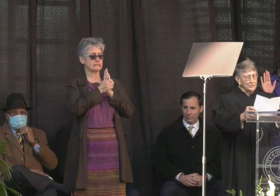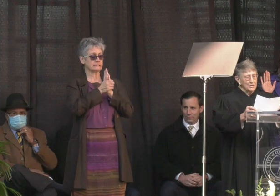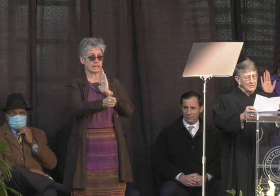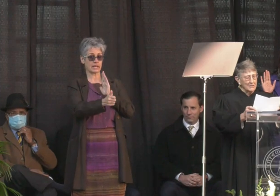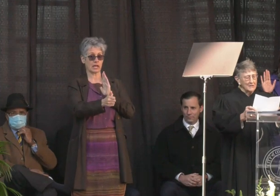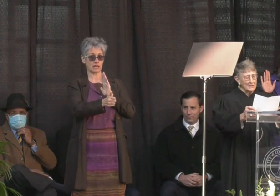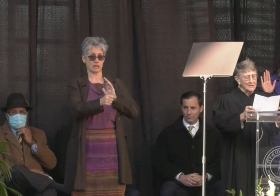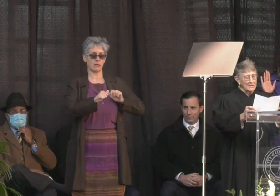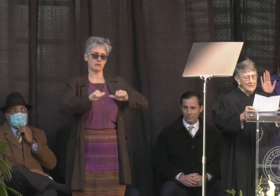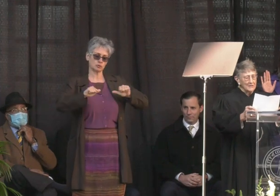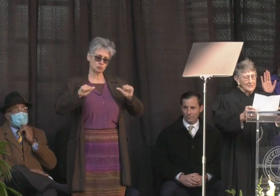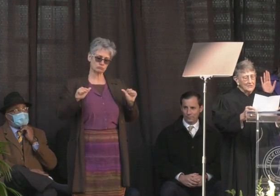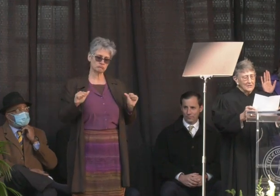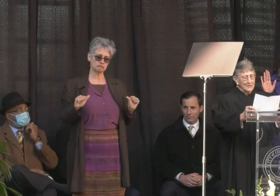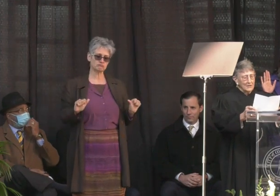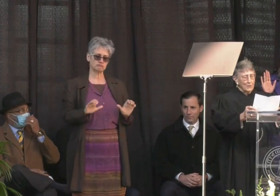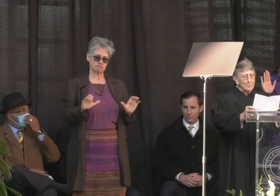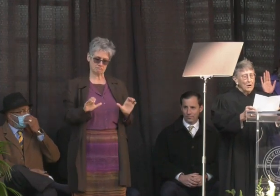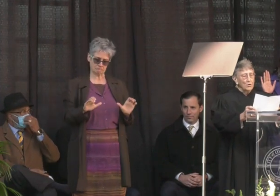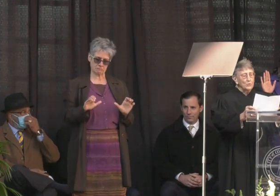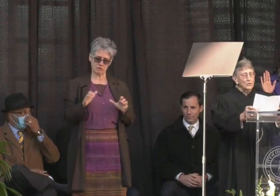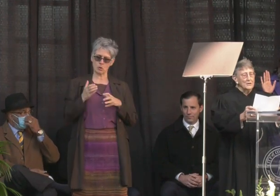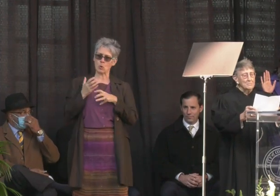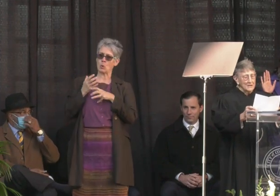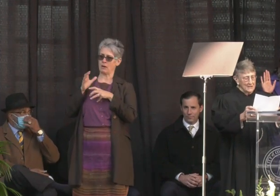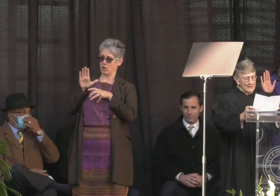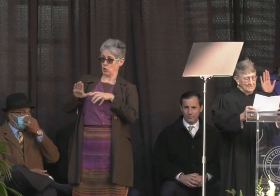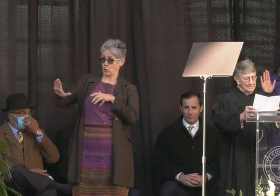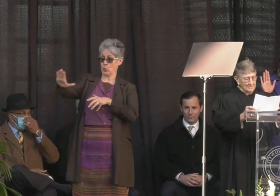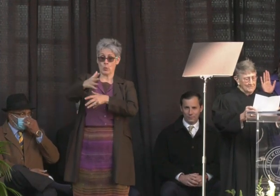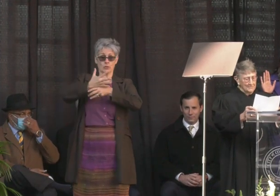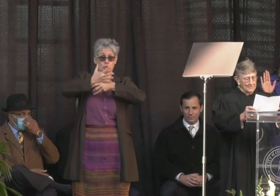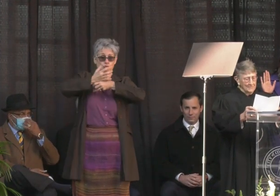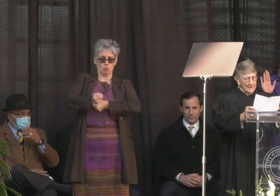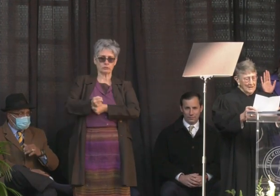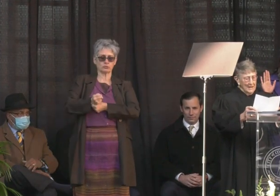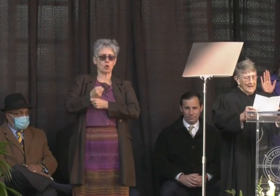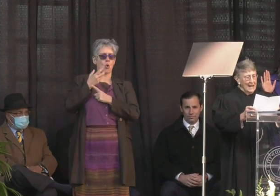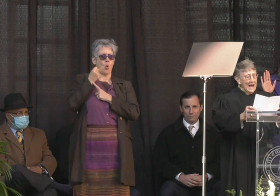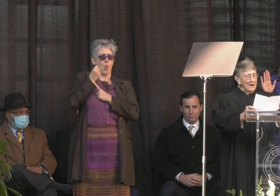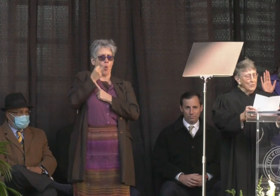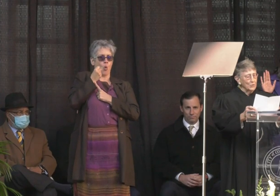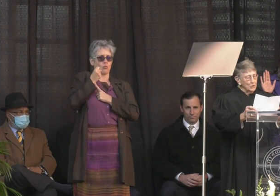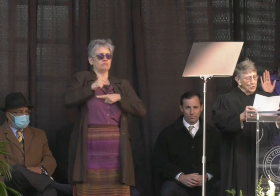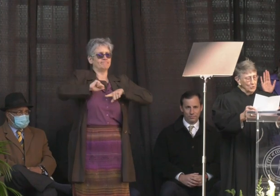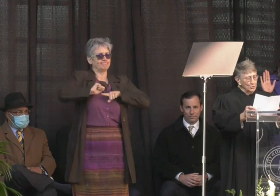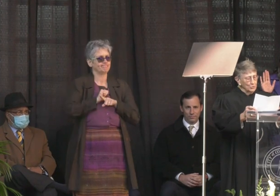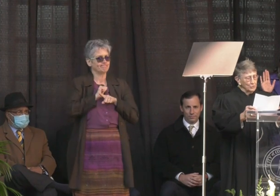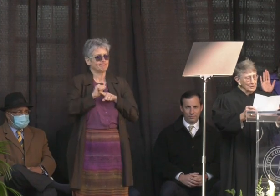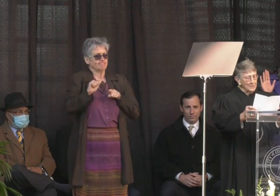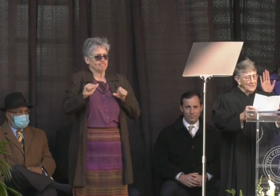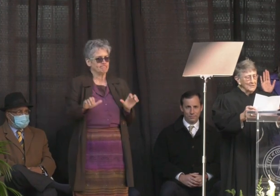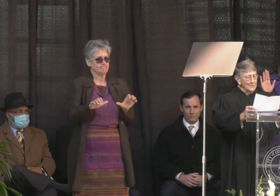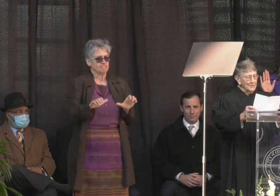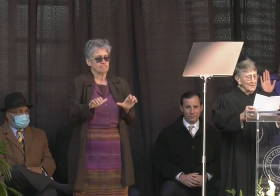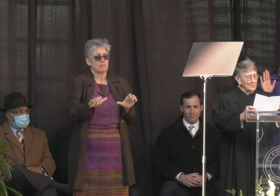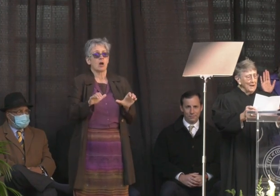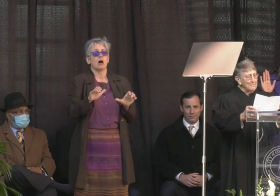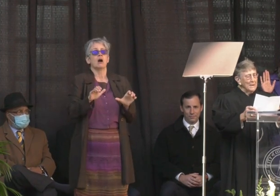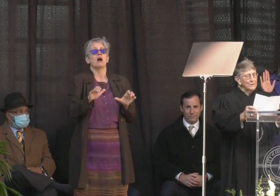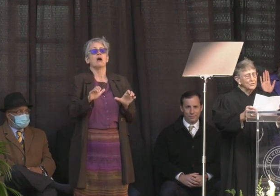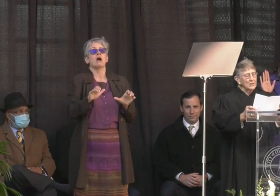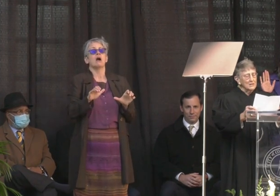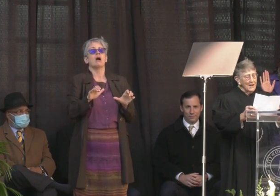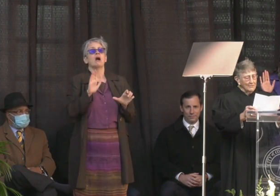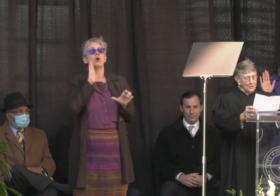the trust. Exercise the trust. Reposed in me. Reposed in me. And I will use. And I will use.